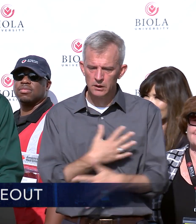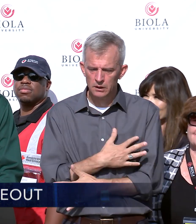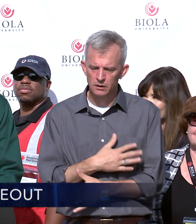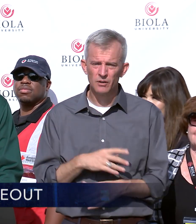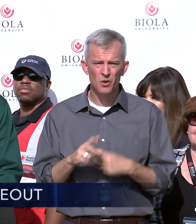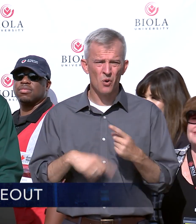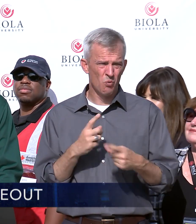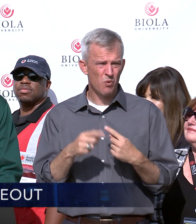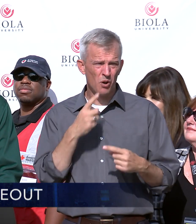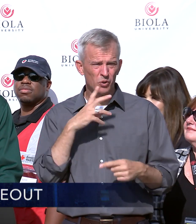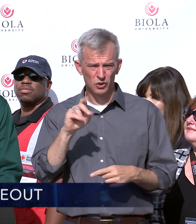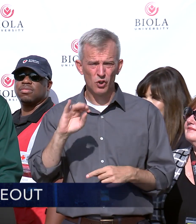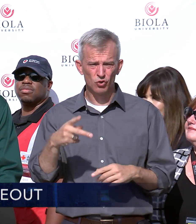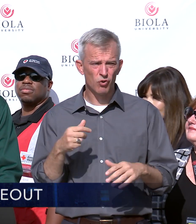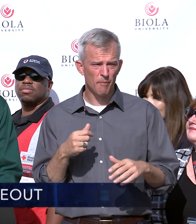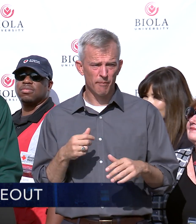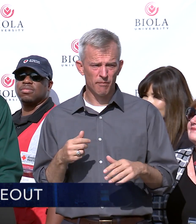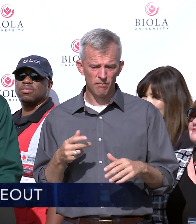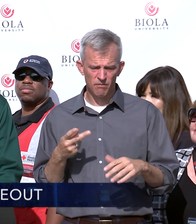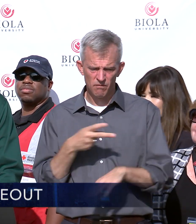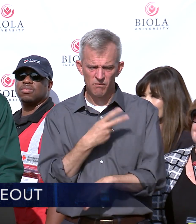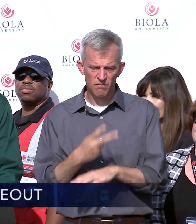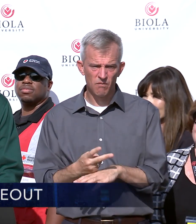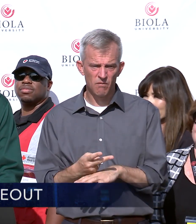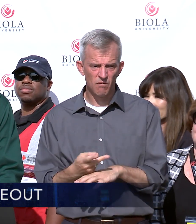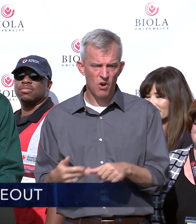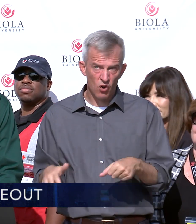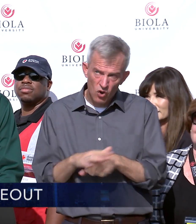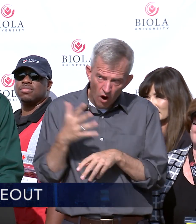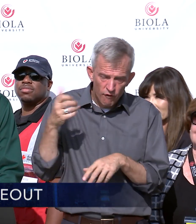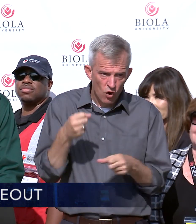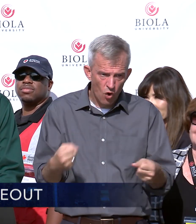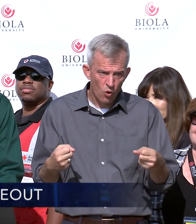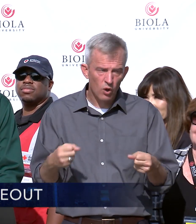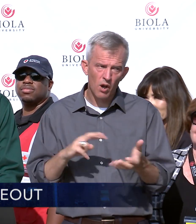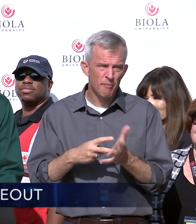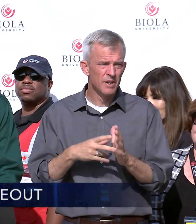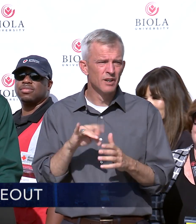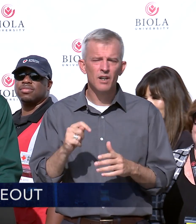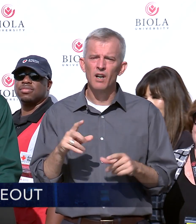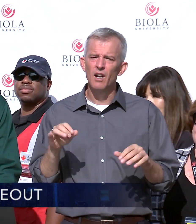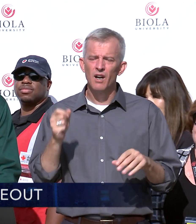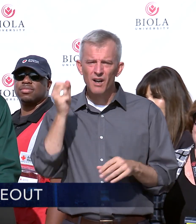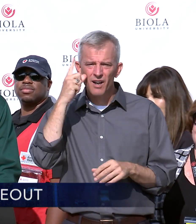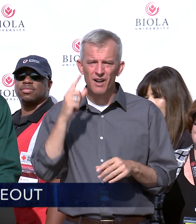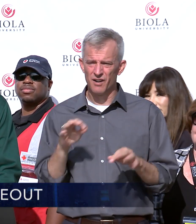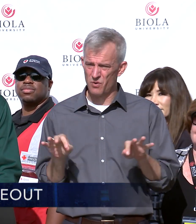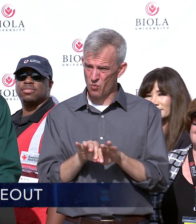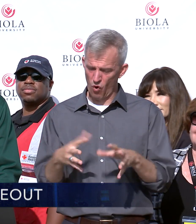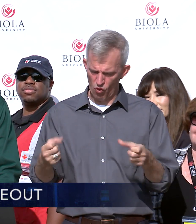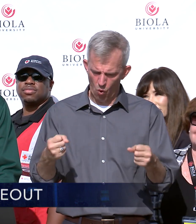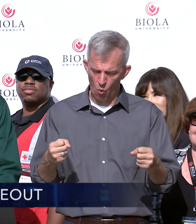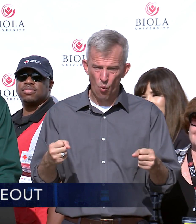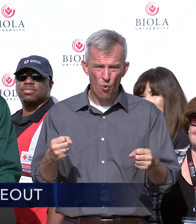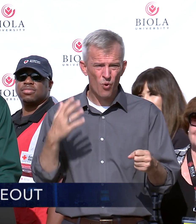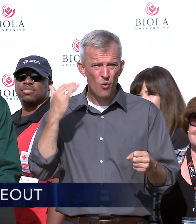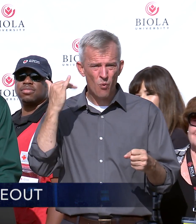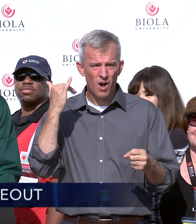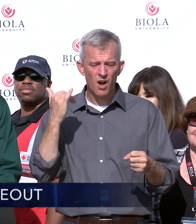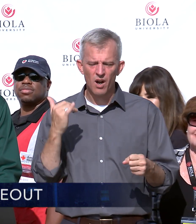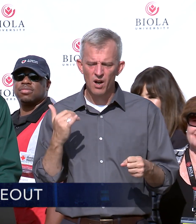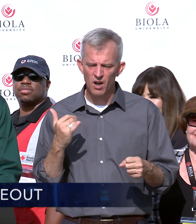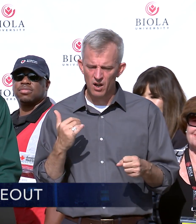When we say drop, cover, and hold on, we really mean it. The value of holding on is that, as Margaret Vinci said in her